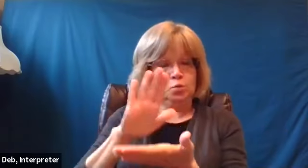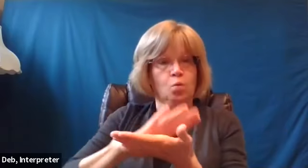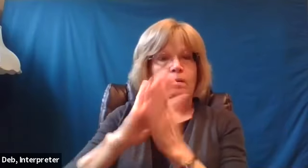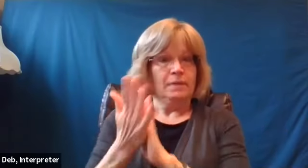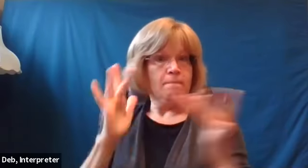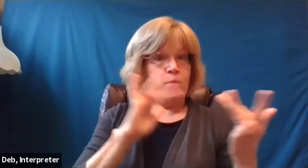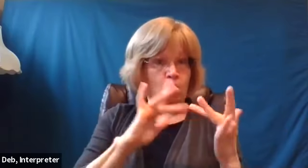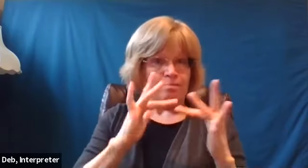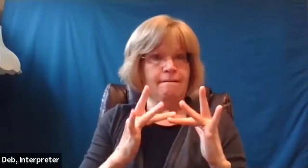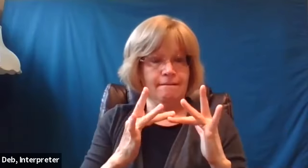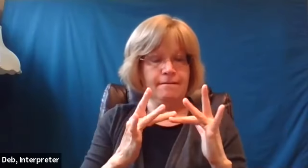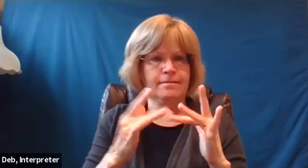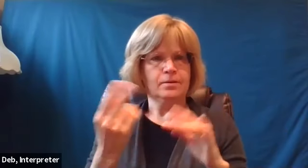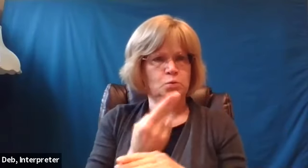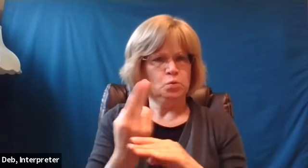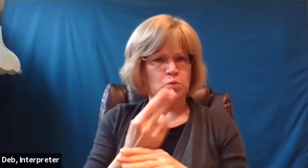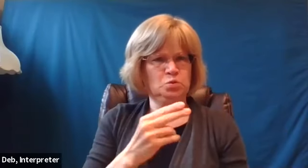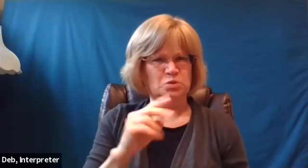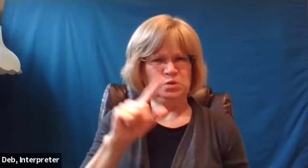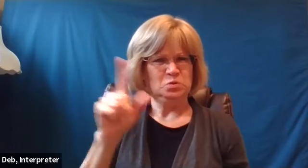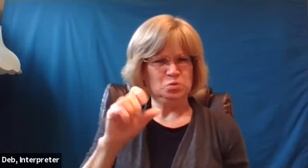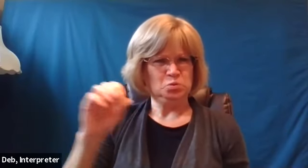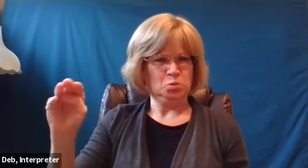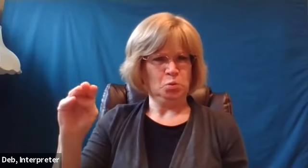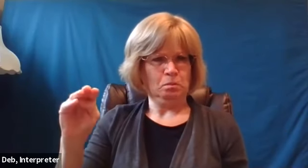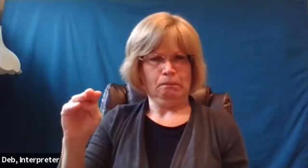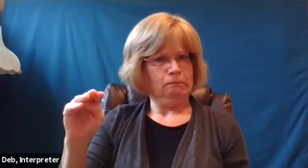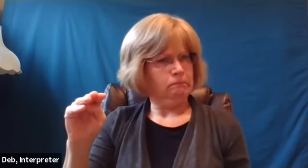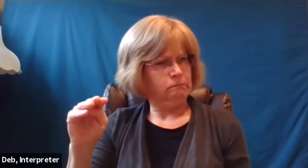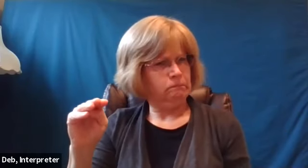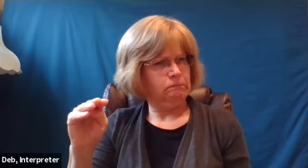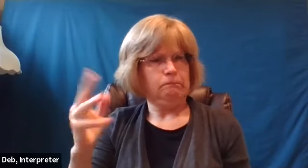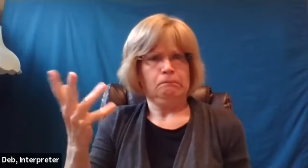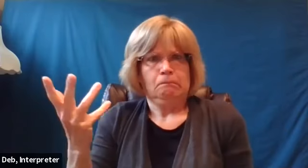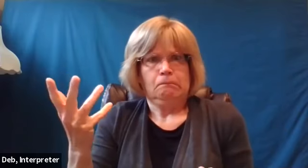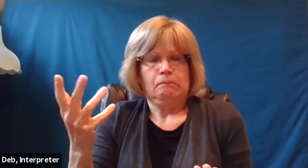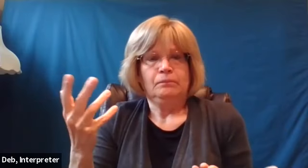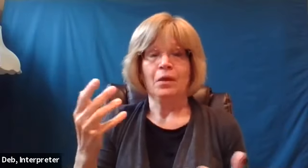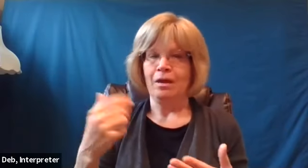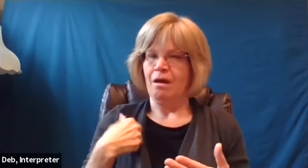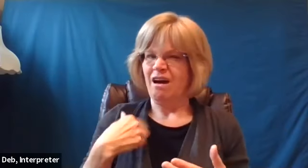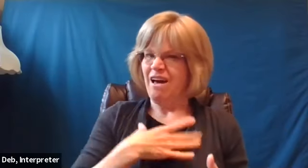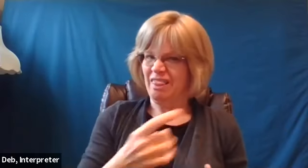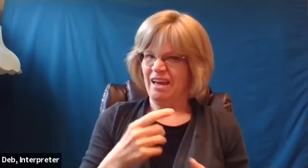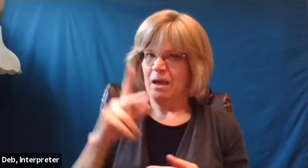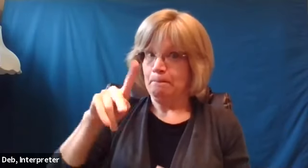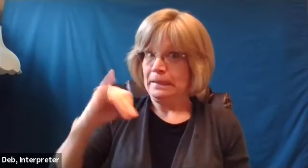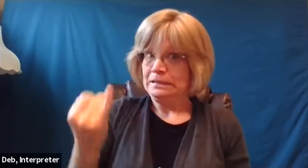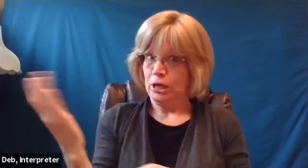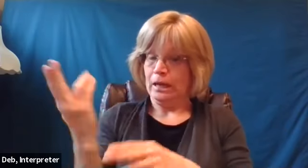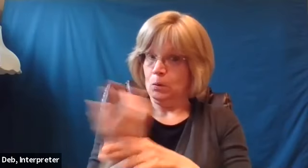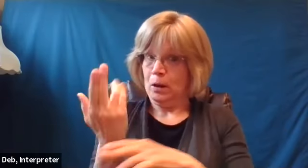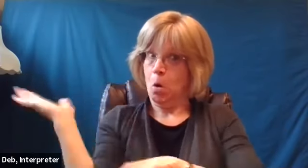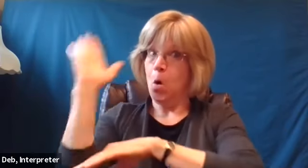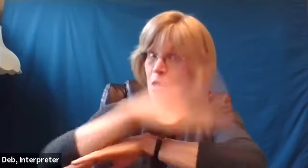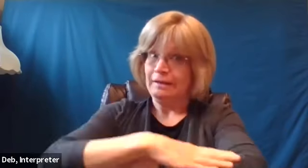They would be using this thing called Zoom, a virtual meeting place. Honestly, the idea of wearing pajamas all day seemed enticing and